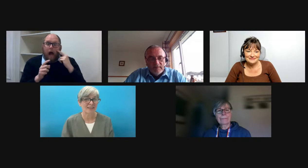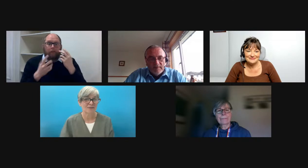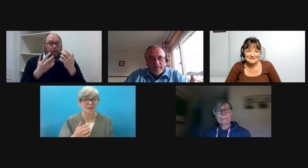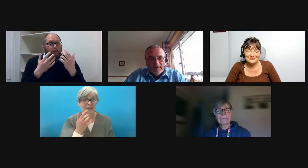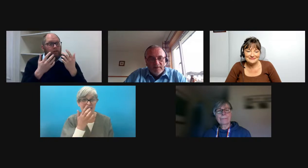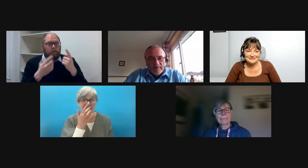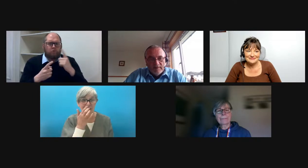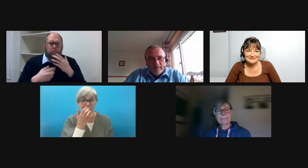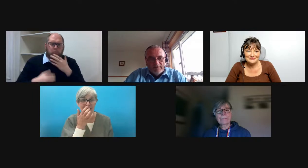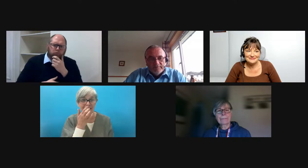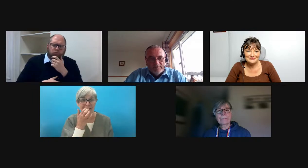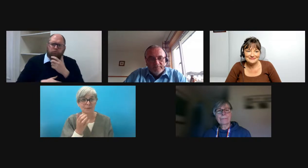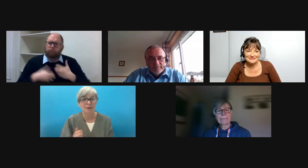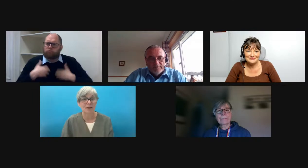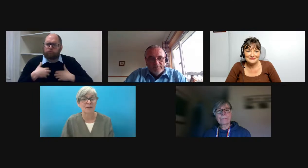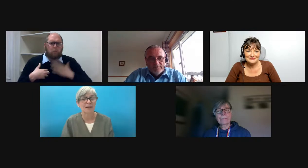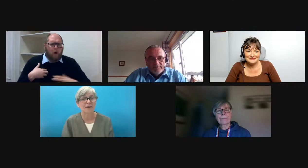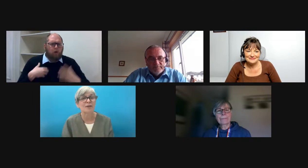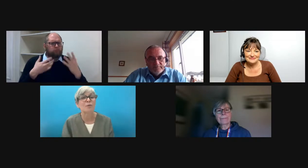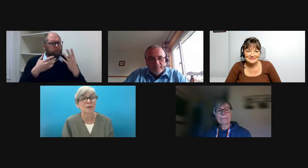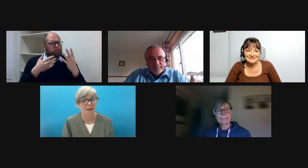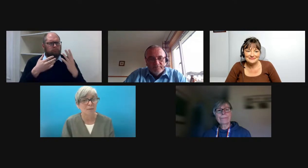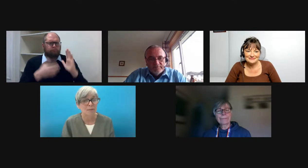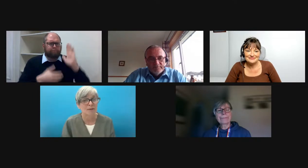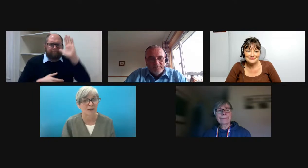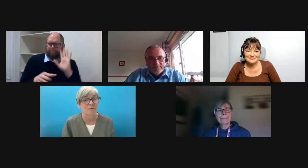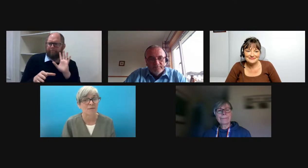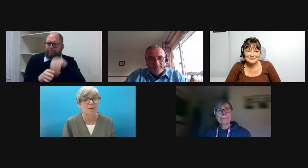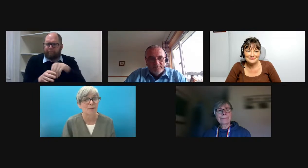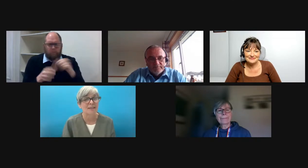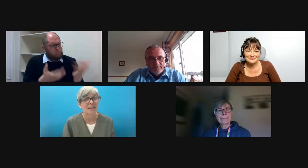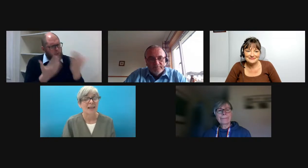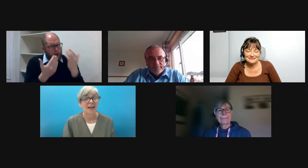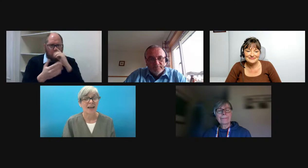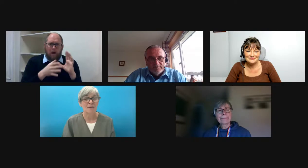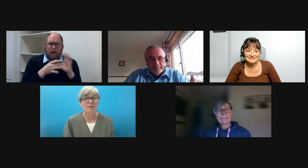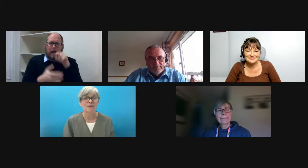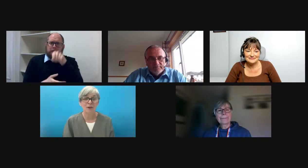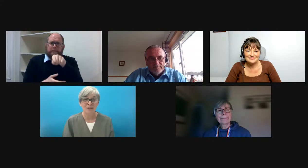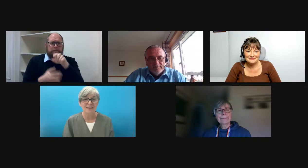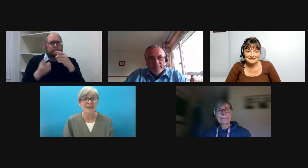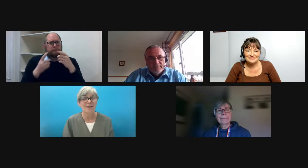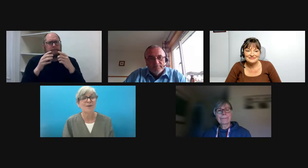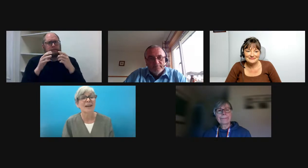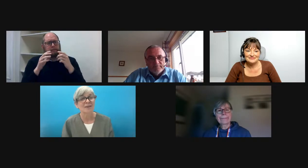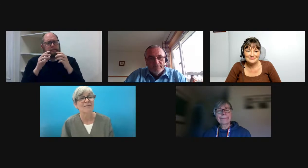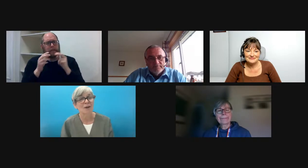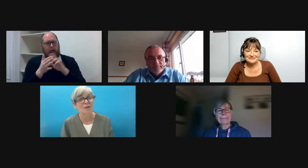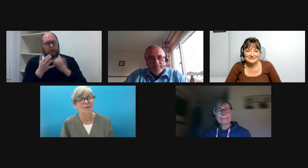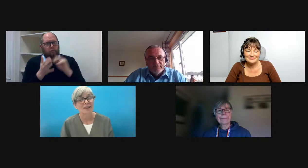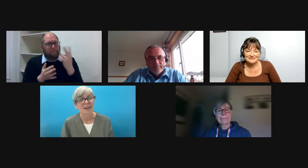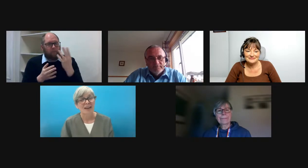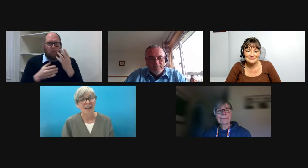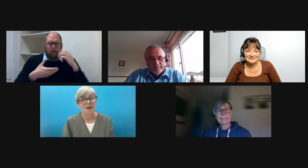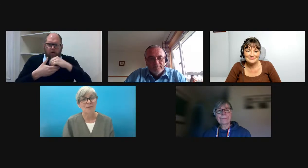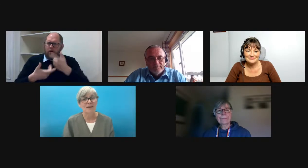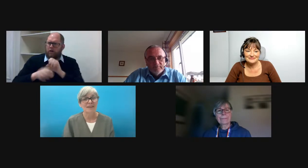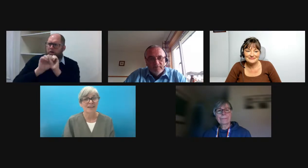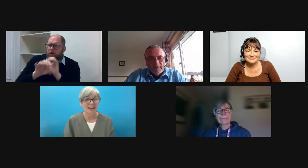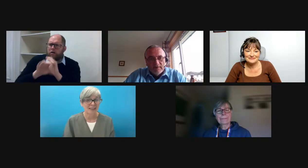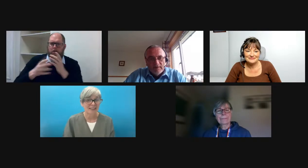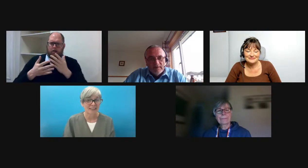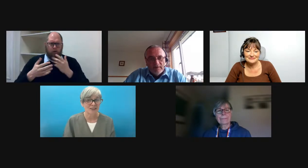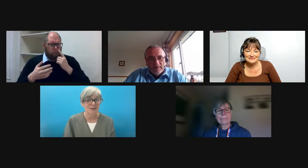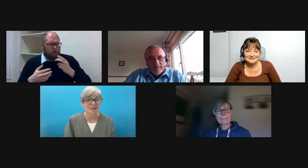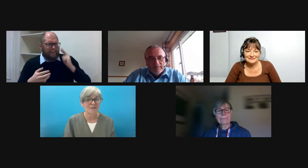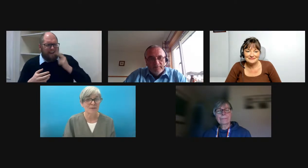experiences, that's really fabulous. And I'm sure that will encourage more deaf people to come forward to volunteer or get involved with